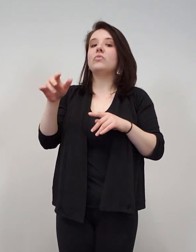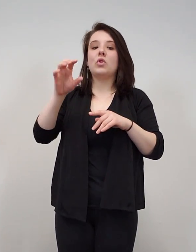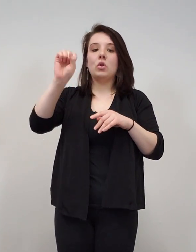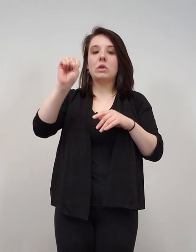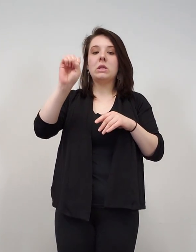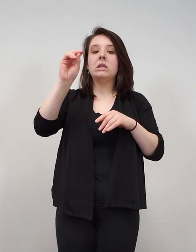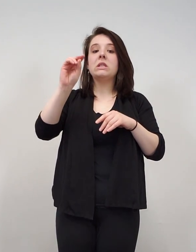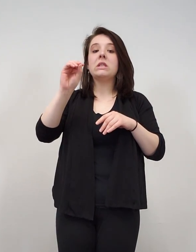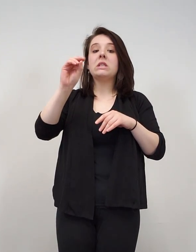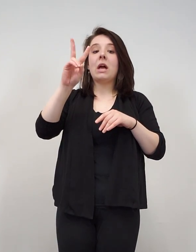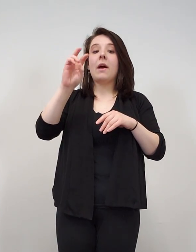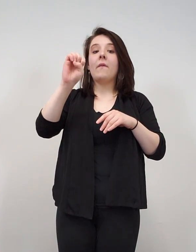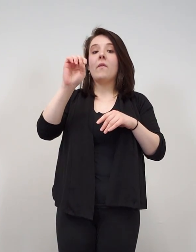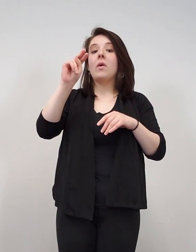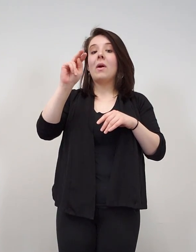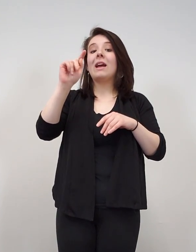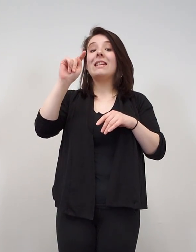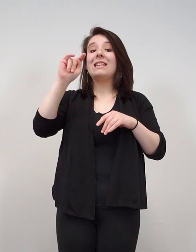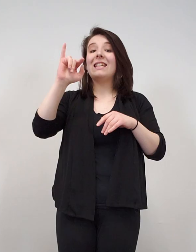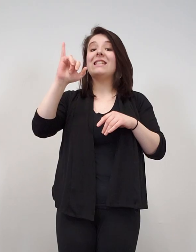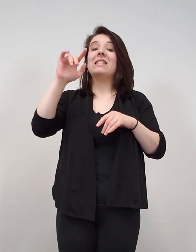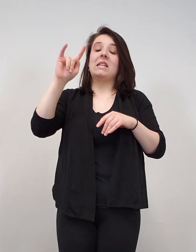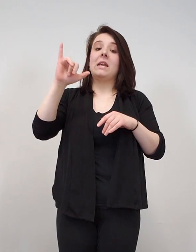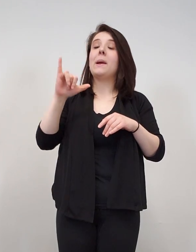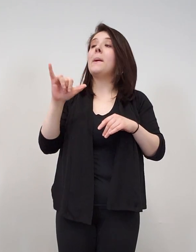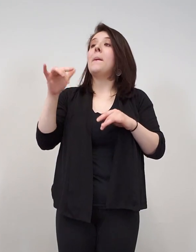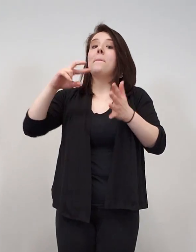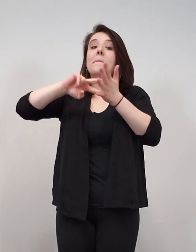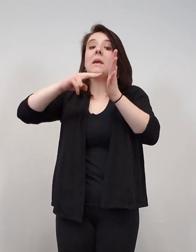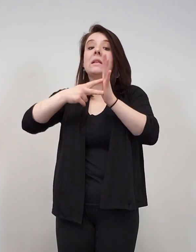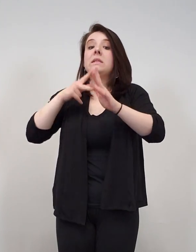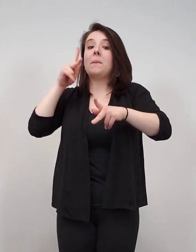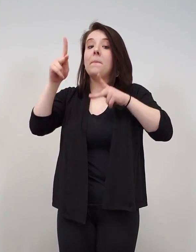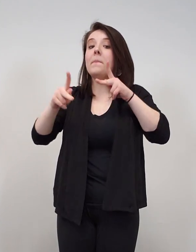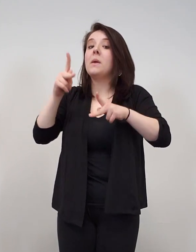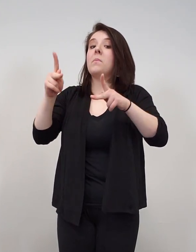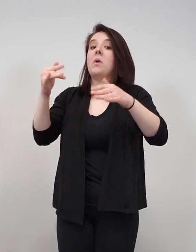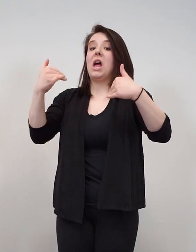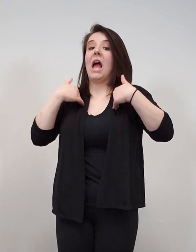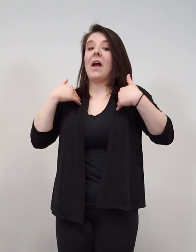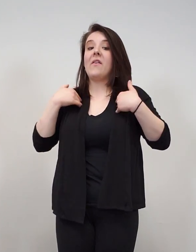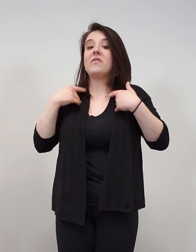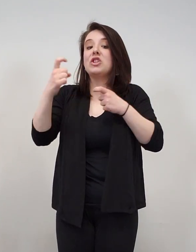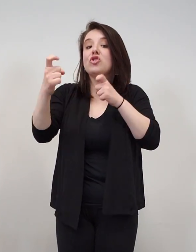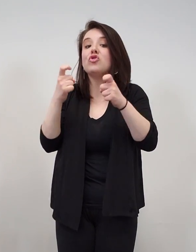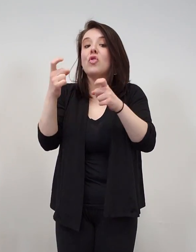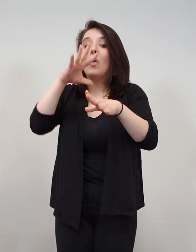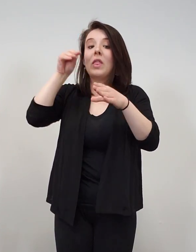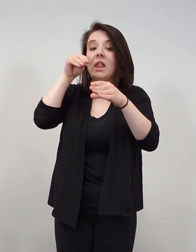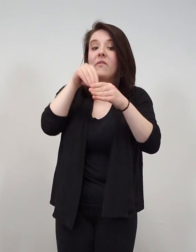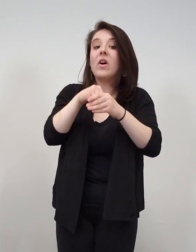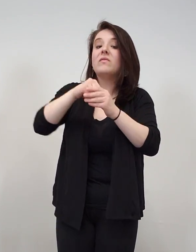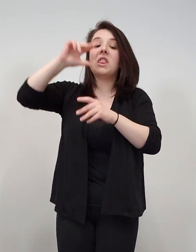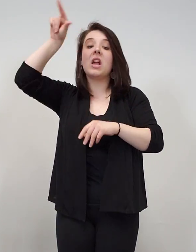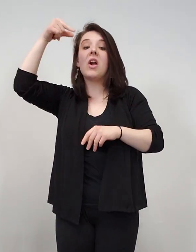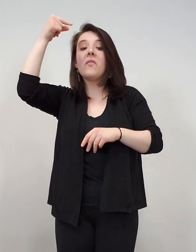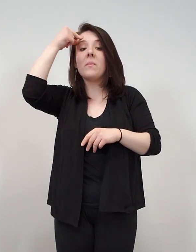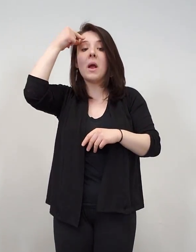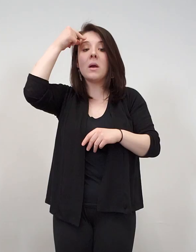our founders were creating a new framework for the United States, we had just come off